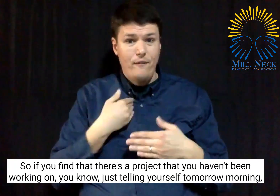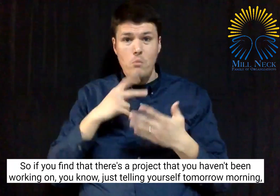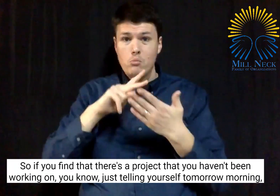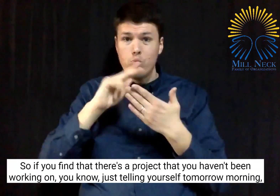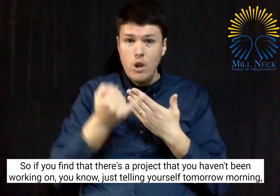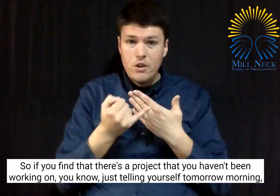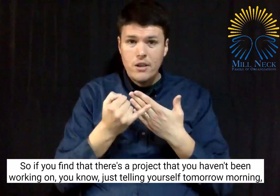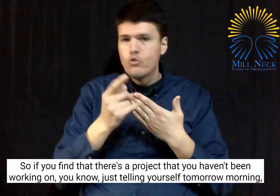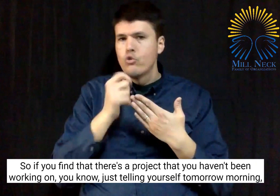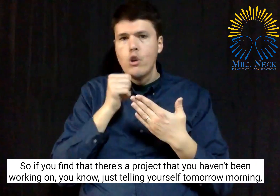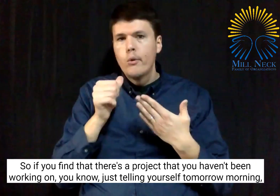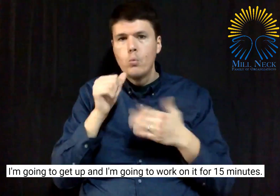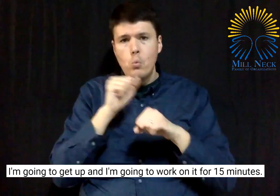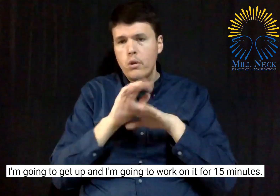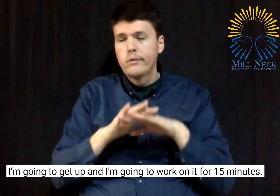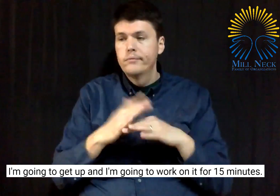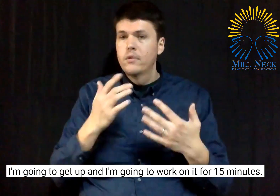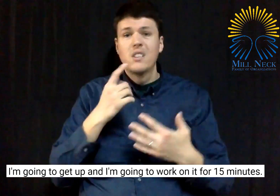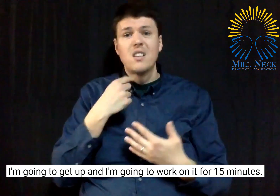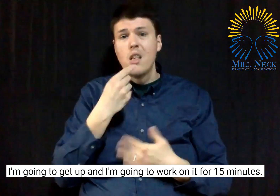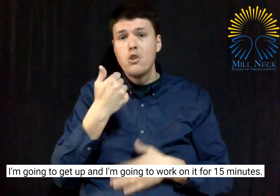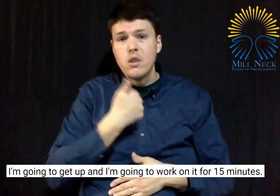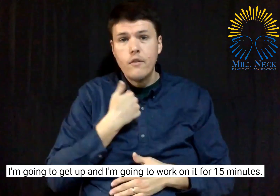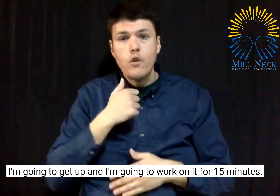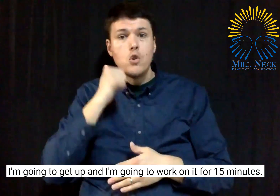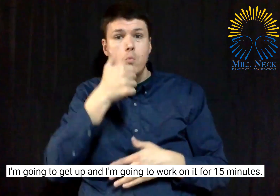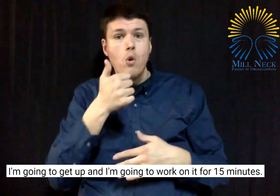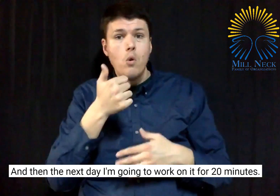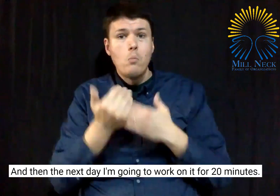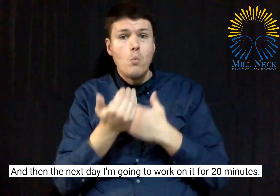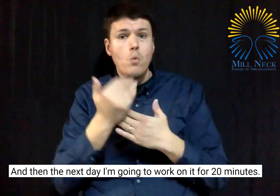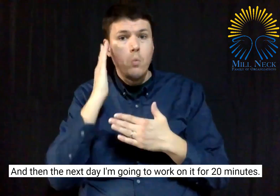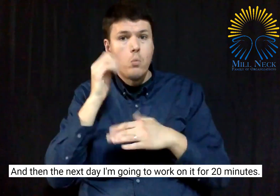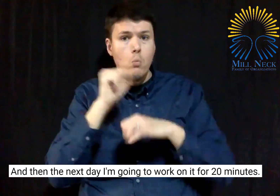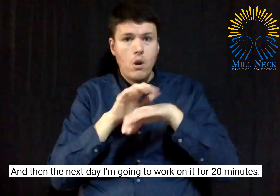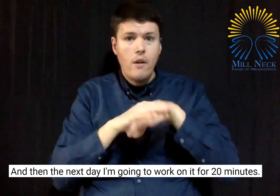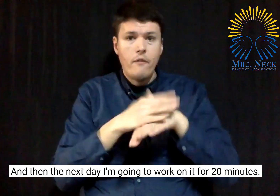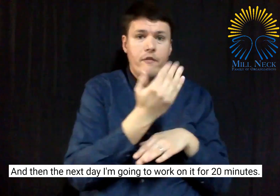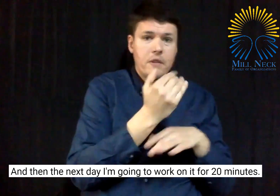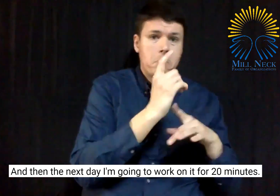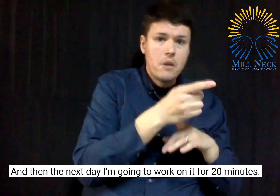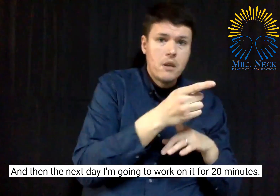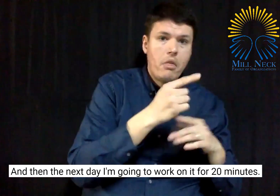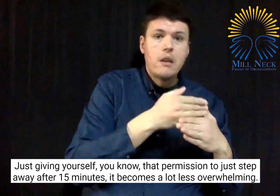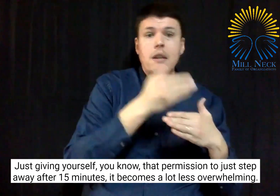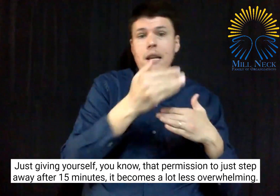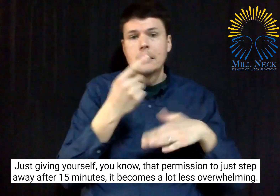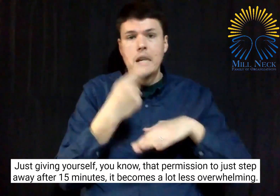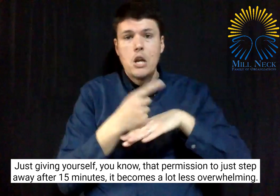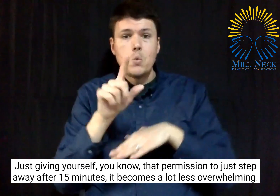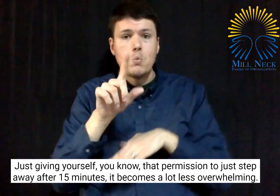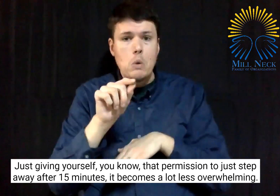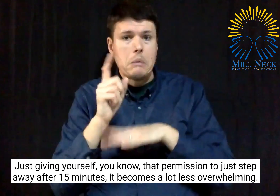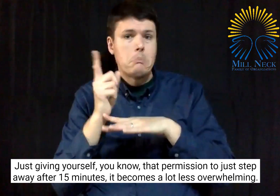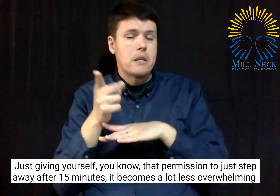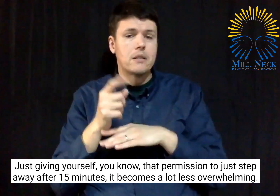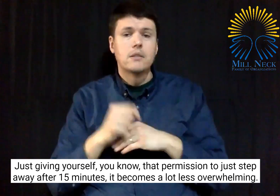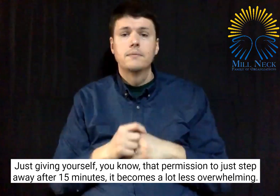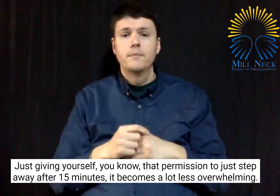just telling yourself, tomorrow morning, I'm going to get up and I'm going to work on it for 15 minutes. And then the next day I'm going to work on it for 20 minutes, just giving yourself, that permission